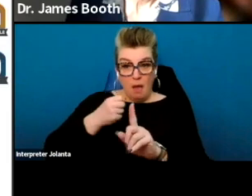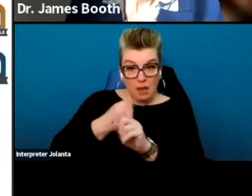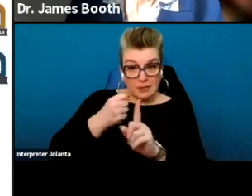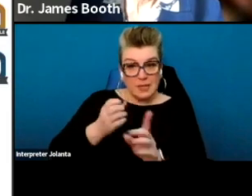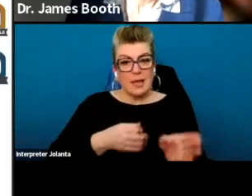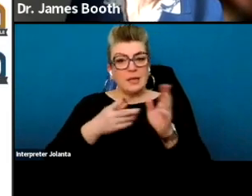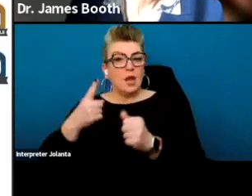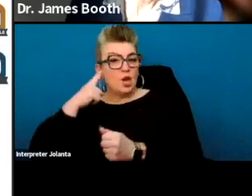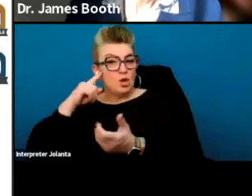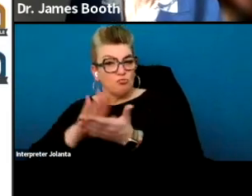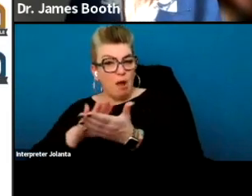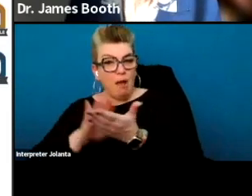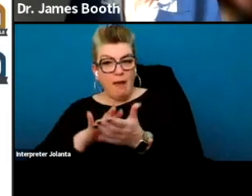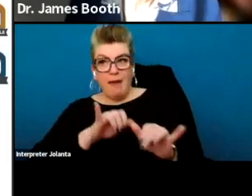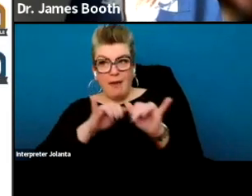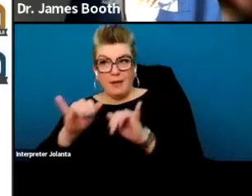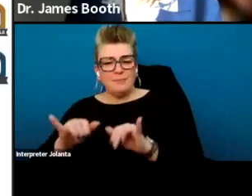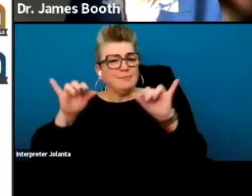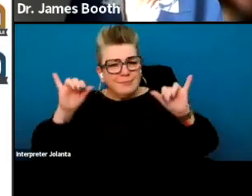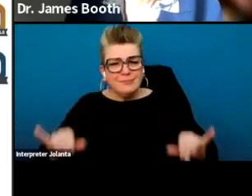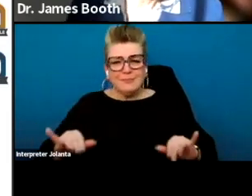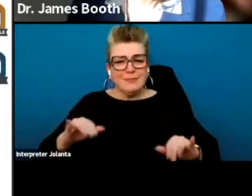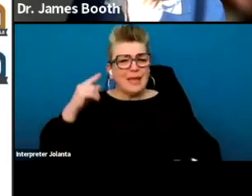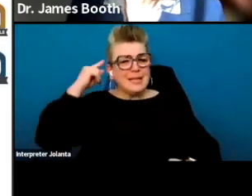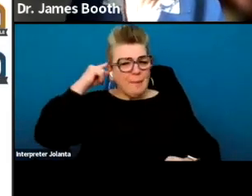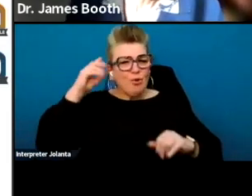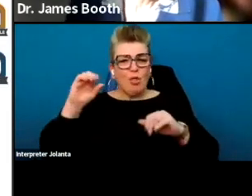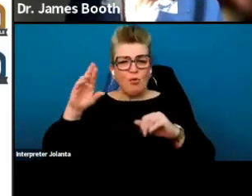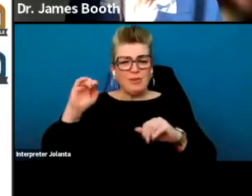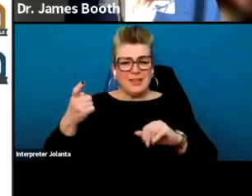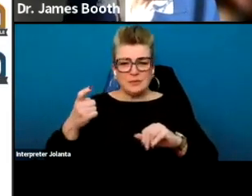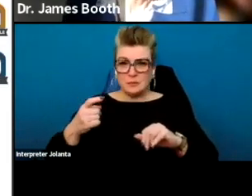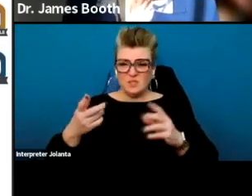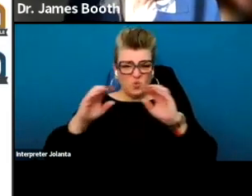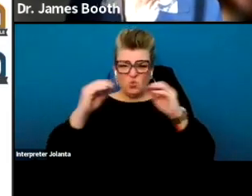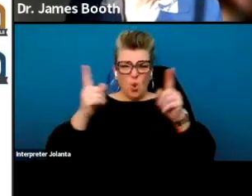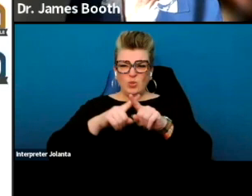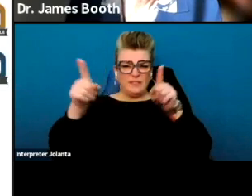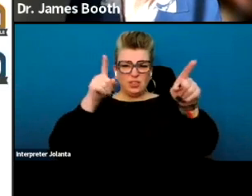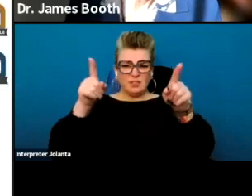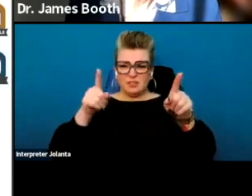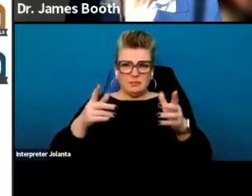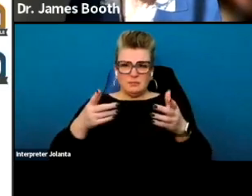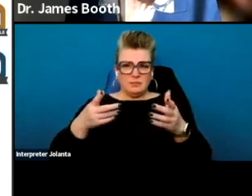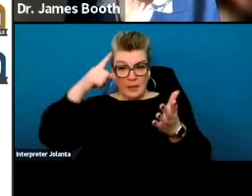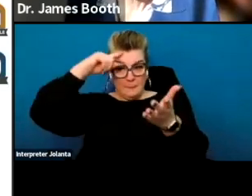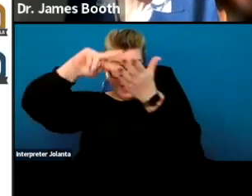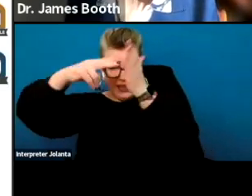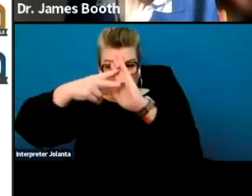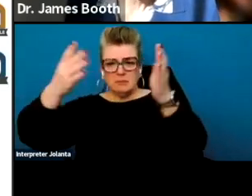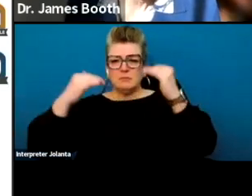cortex. So we got no difference for the meaning task in the 5-year-olds, and we got no difference for the sound task in